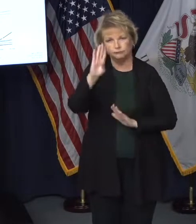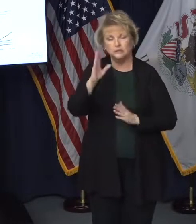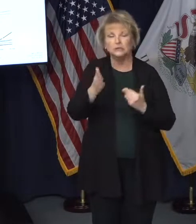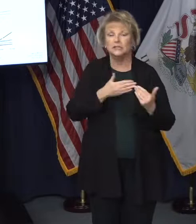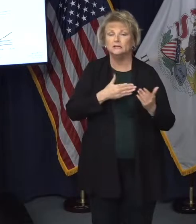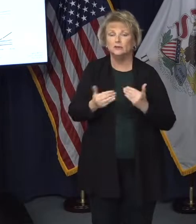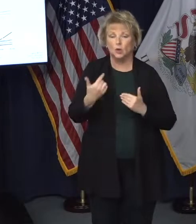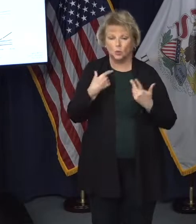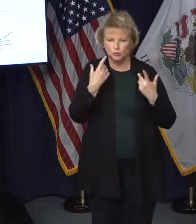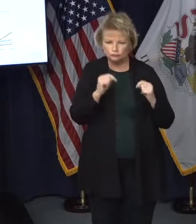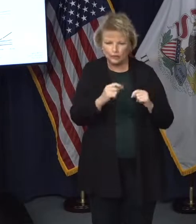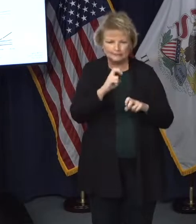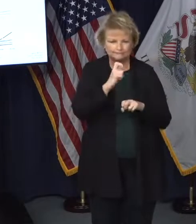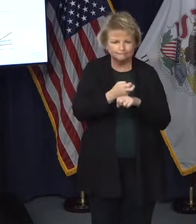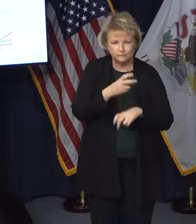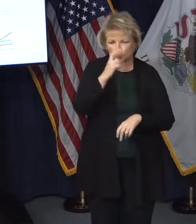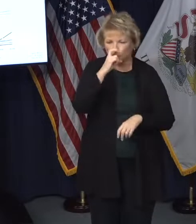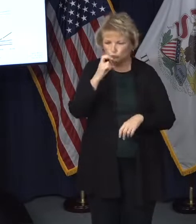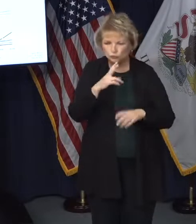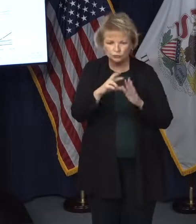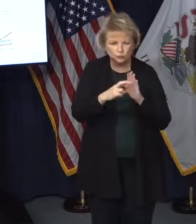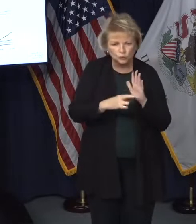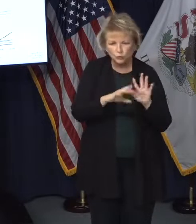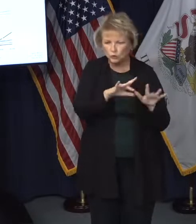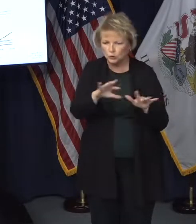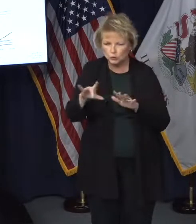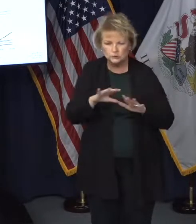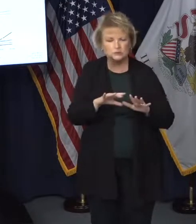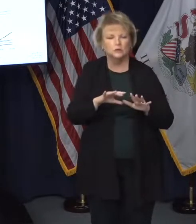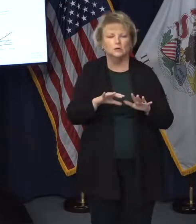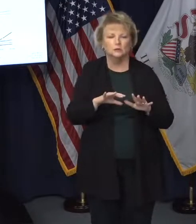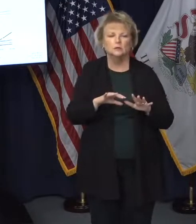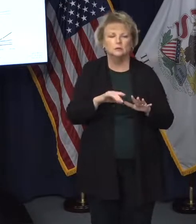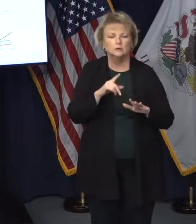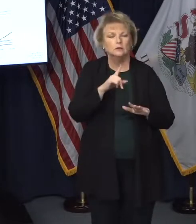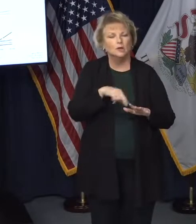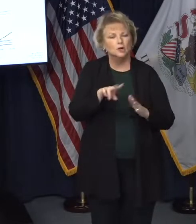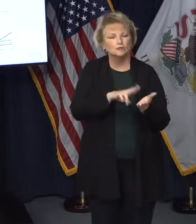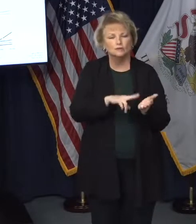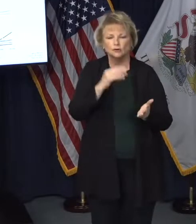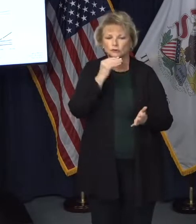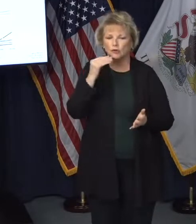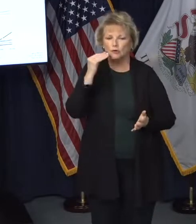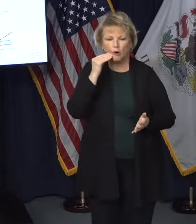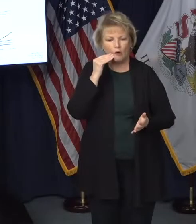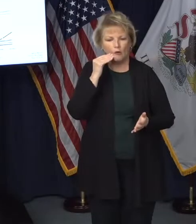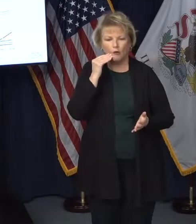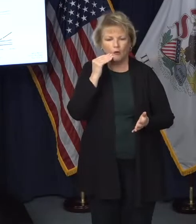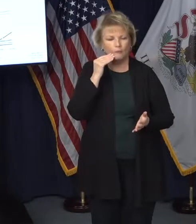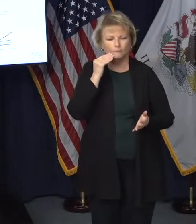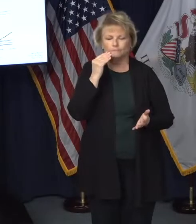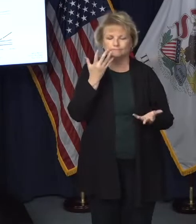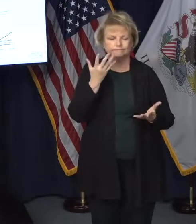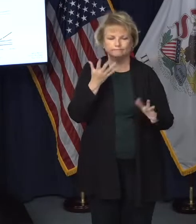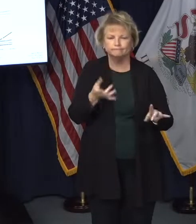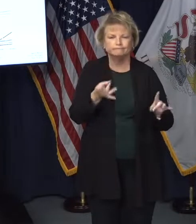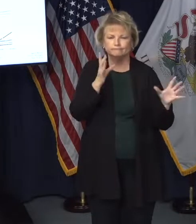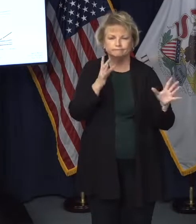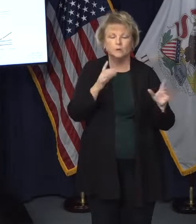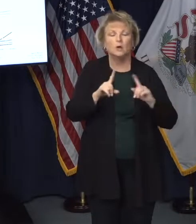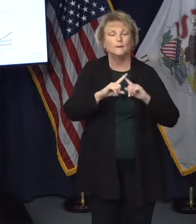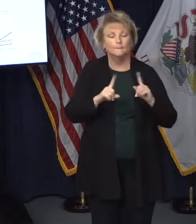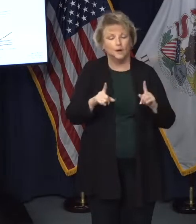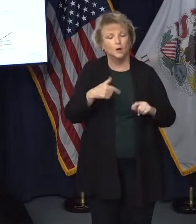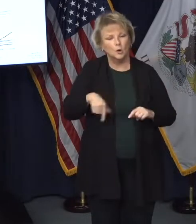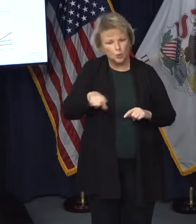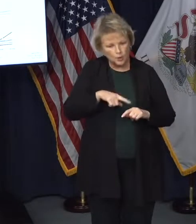our mitigation and efforts, even before we had a single case, they took a very hard toll. But we are